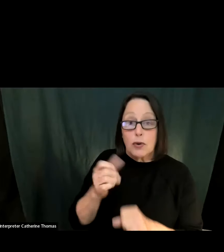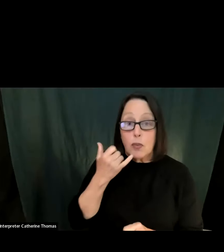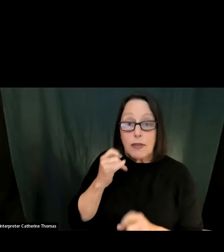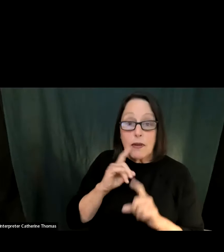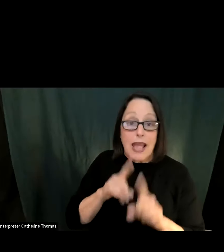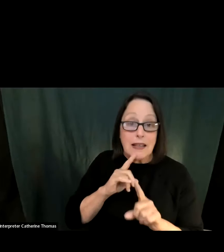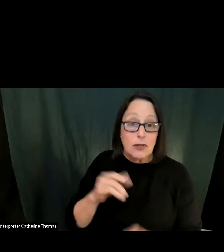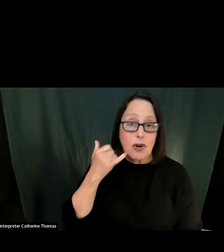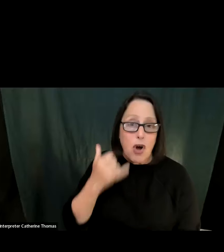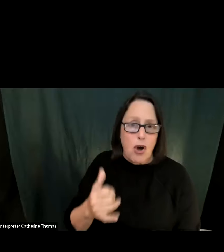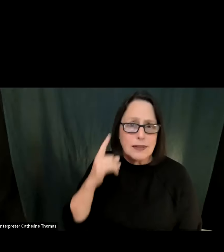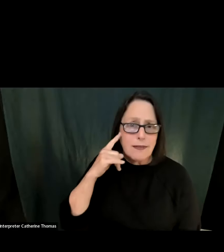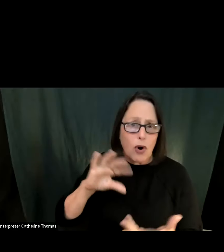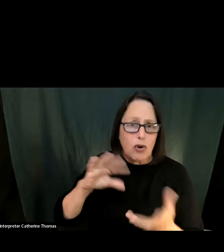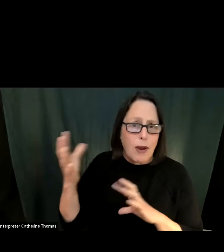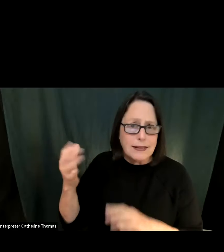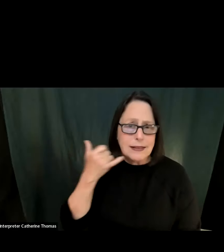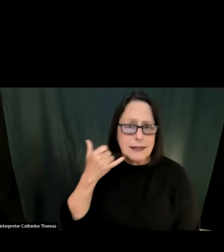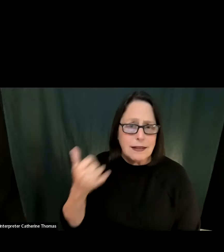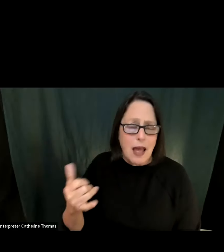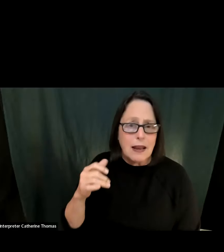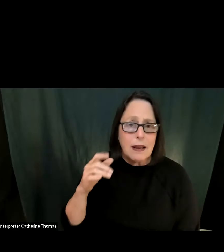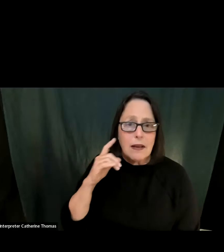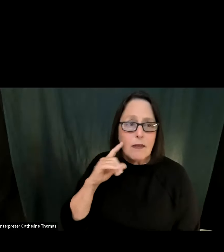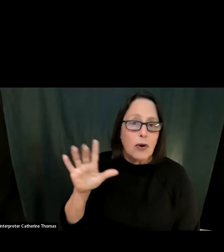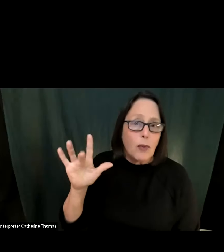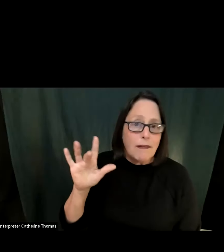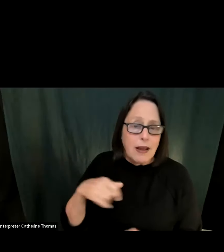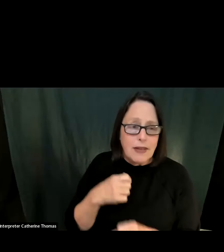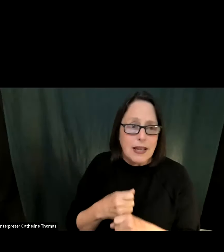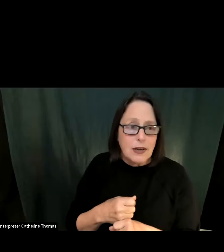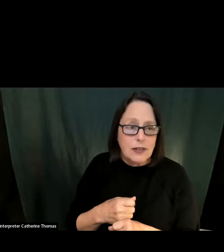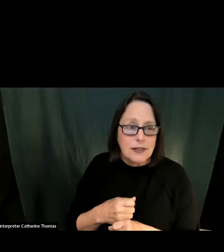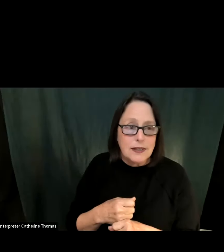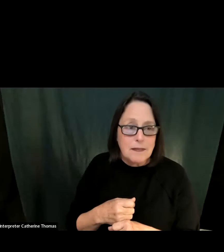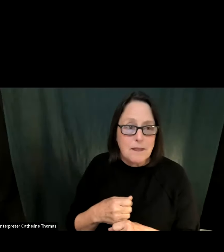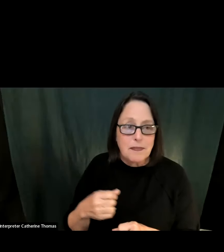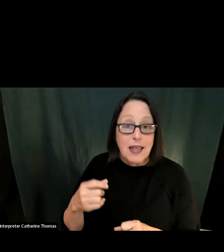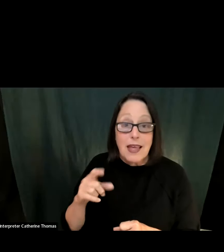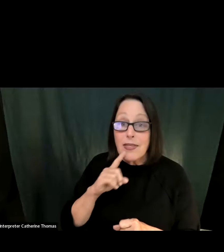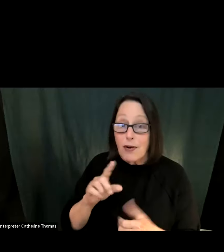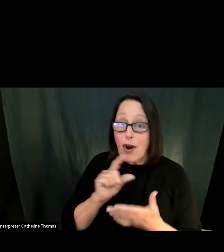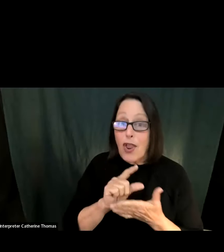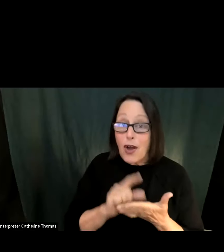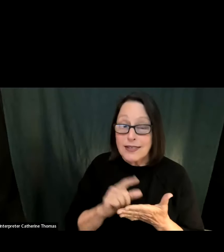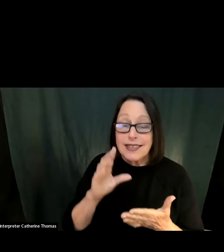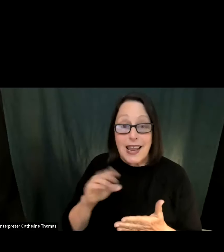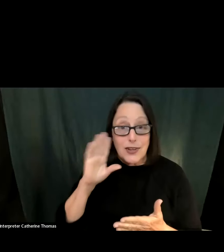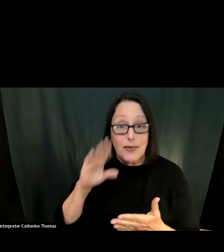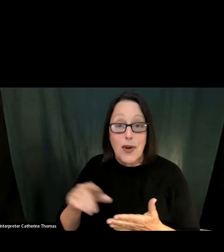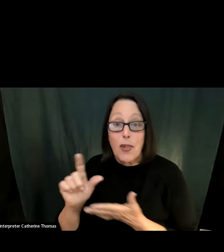answering calls from people. There are laws, but all the lawyers here, laws are up for